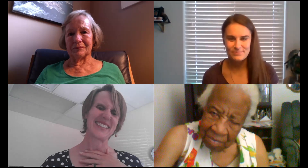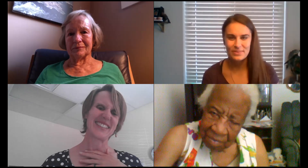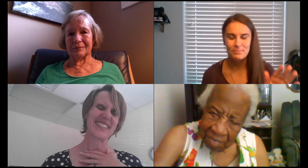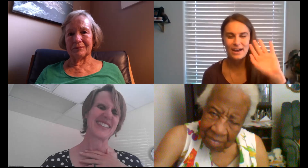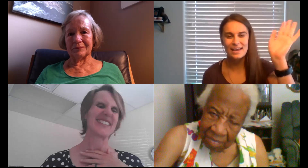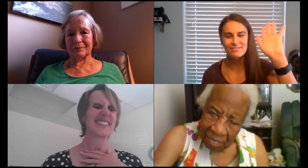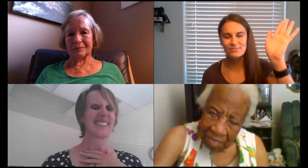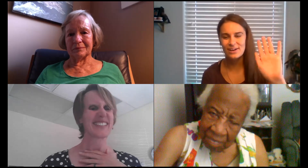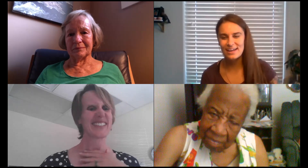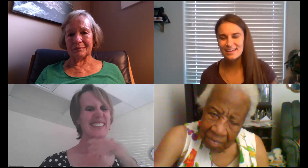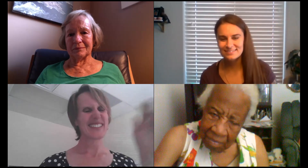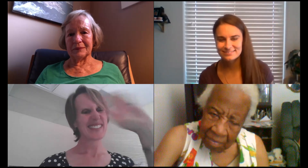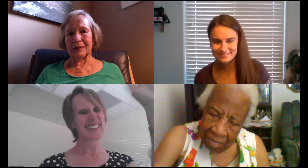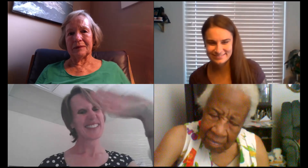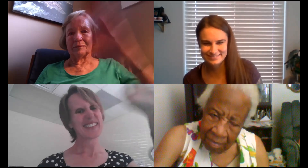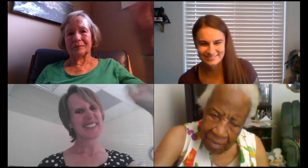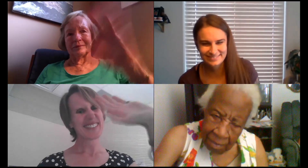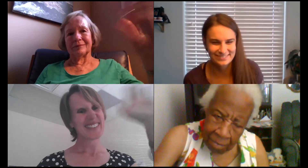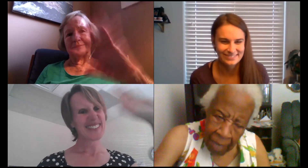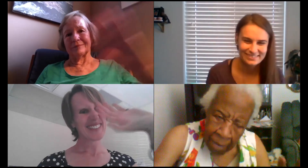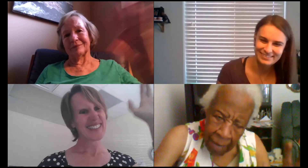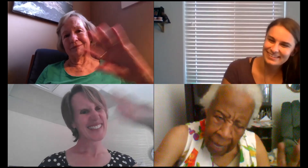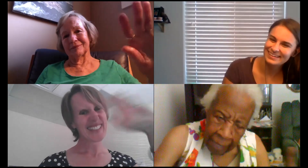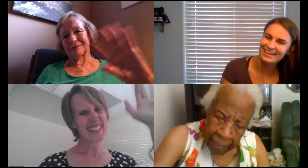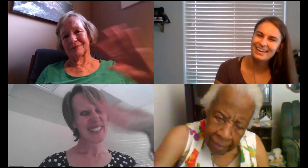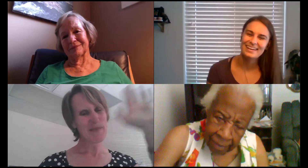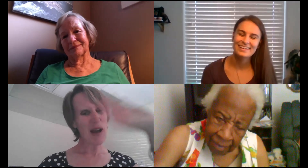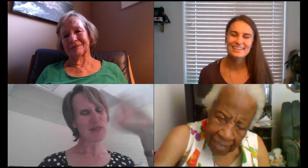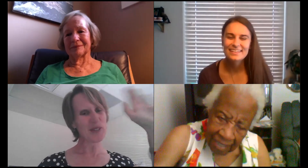Awesome. Bye, everyone. Bye. Bye, Florence.